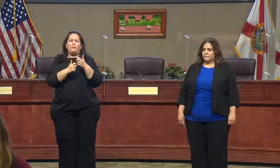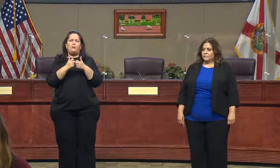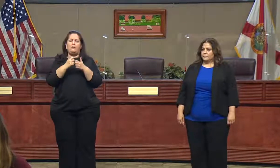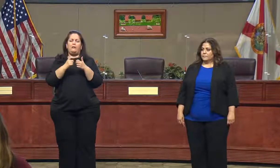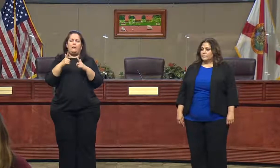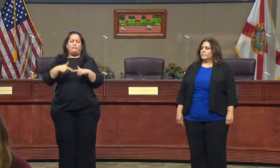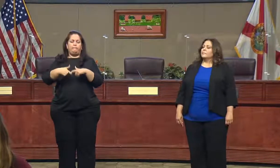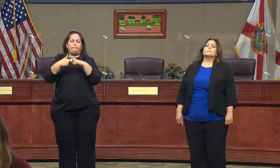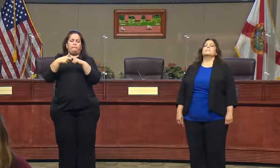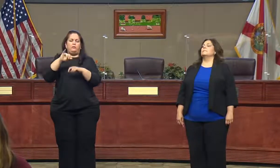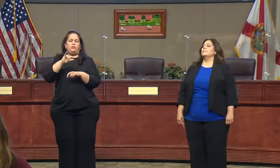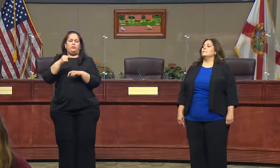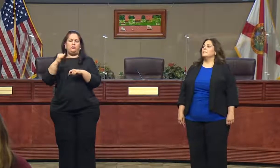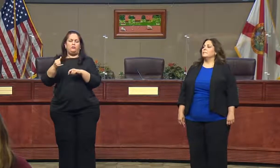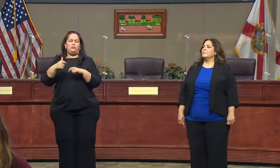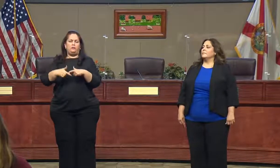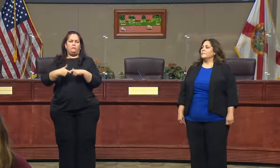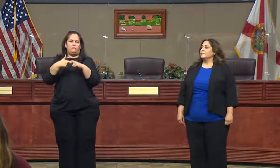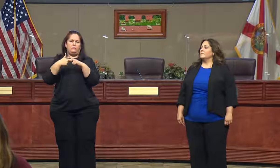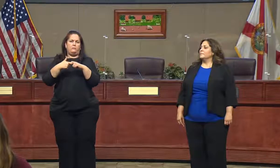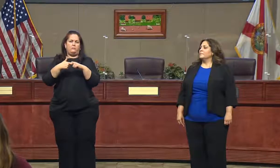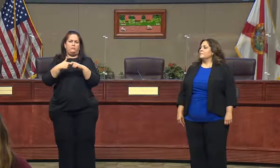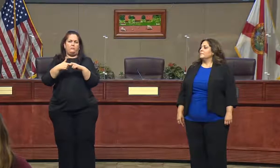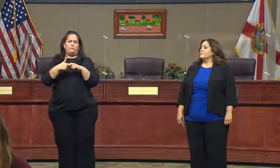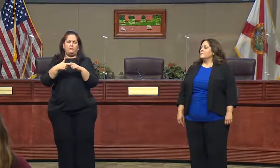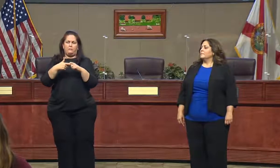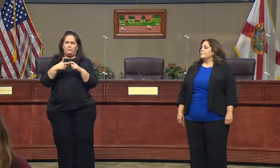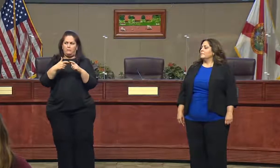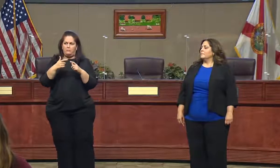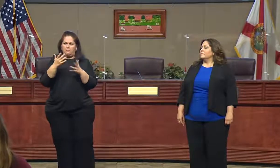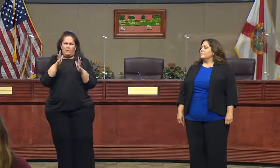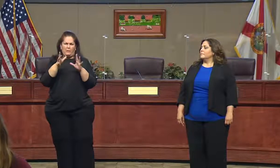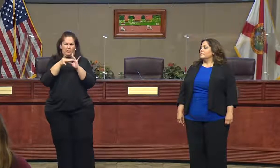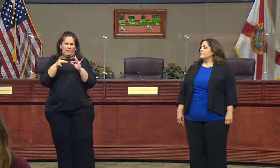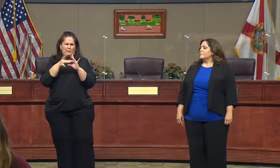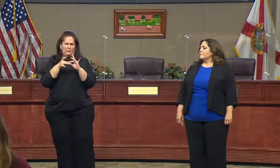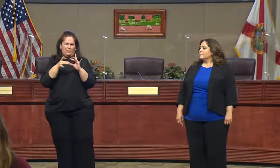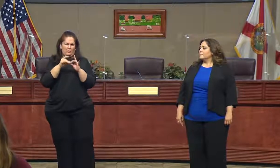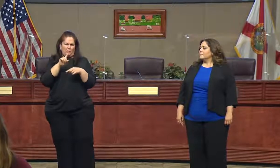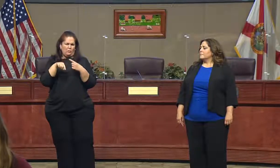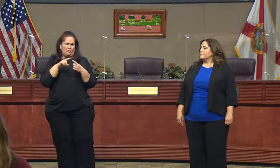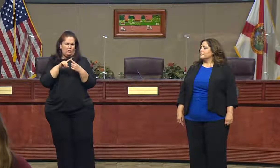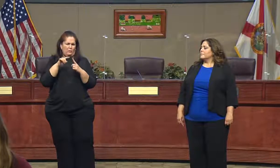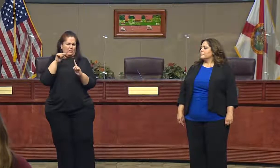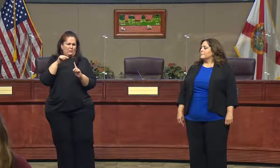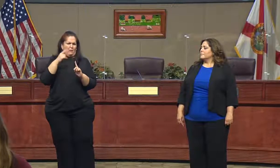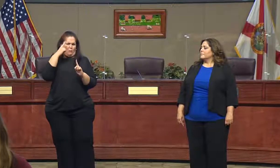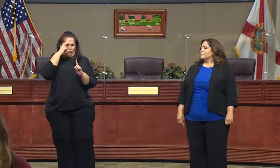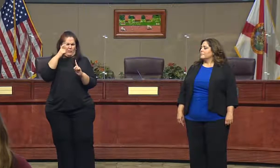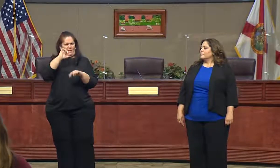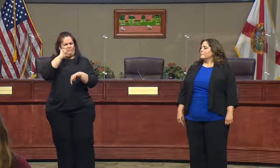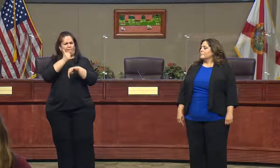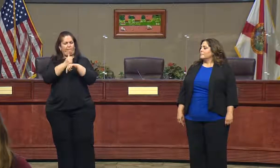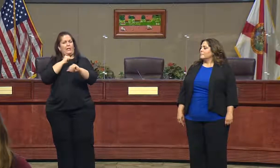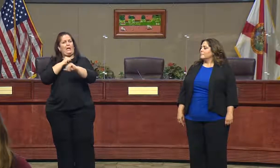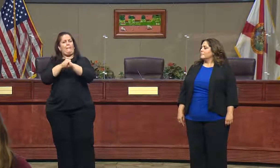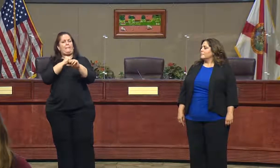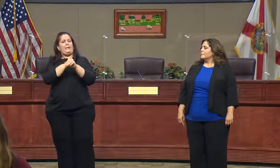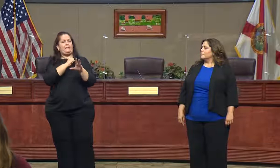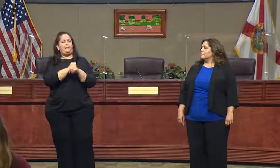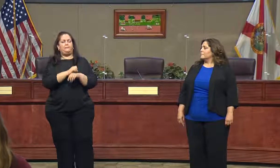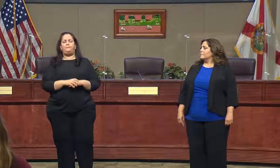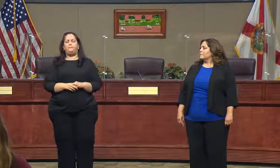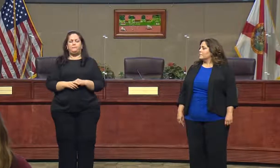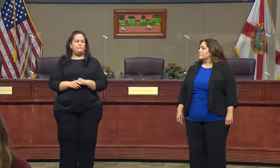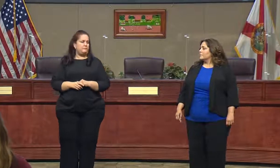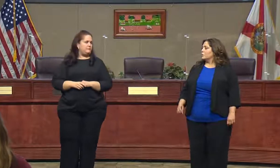que ocurrió el día de ayer con esa oferta y demanda? Píntanos más o menos cómo está eso, que hubo la necesidad de lanzar una campaña. So the question